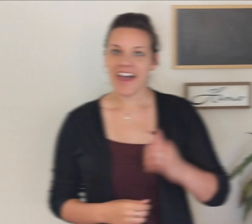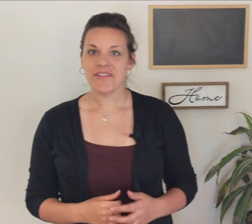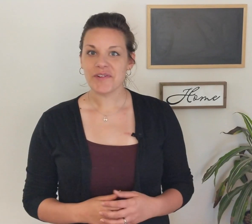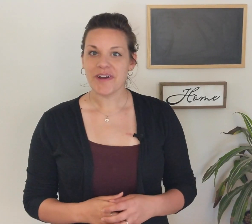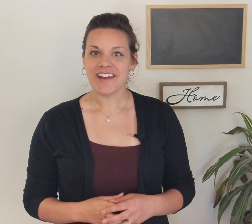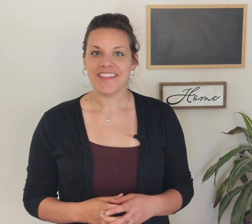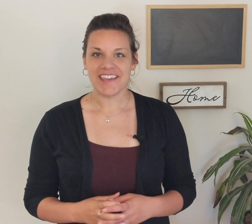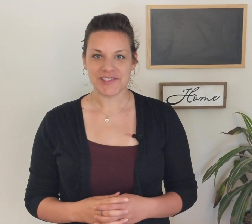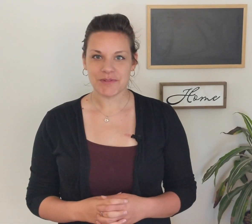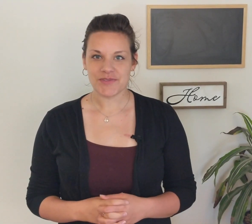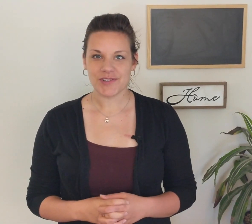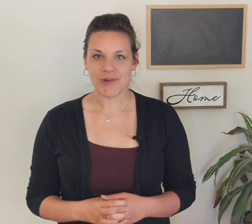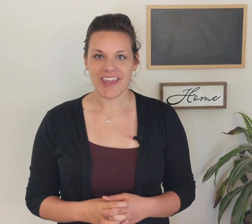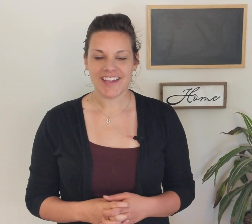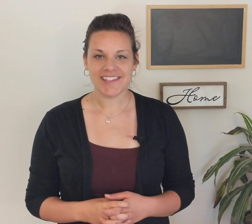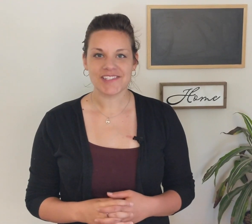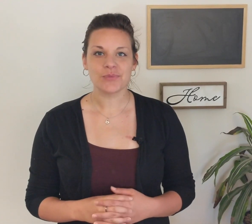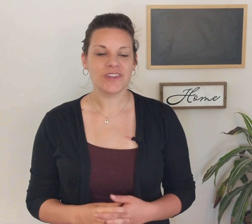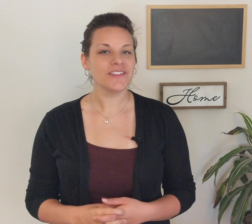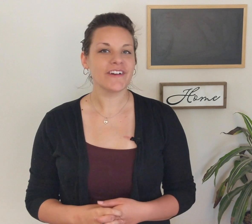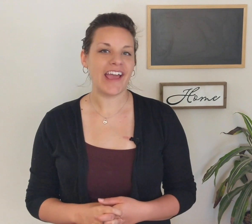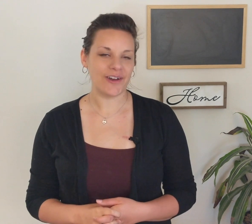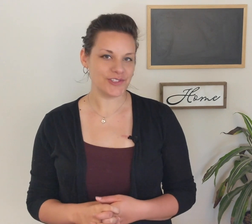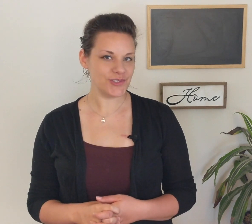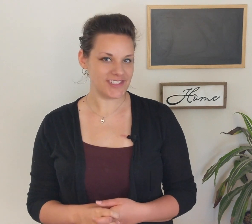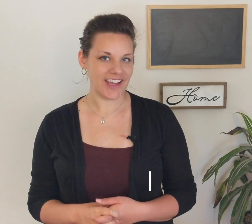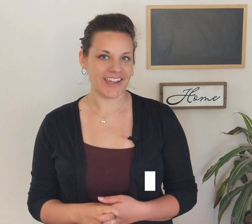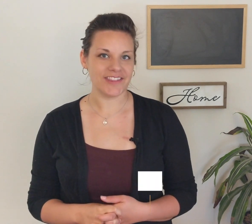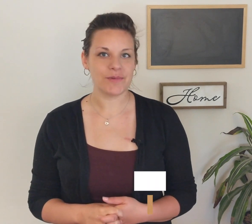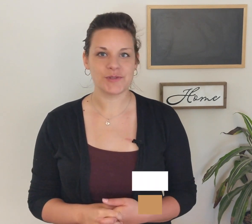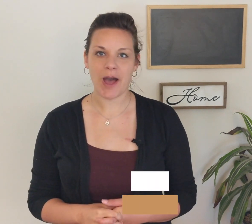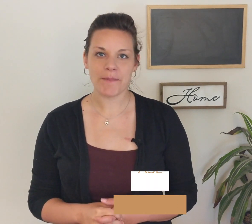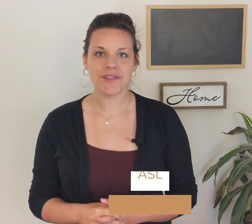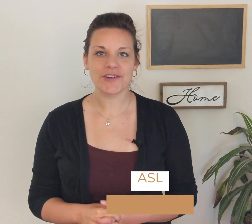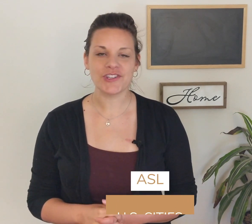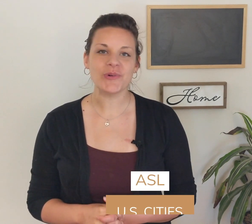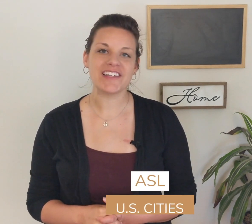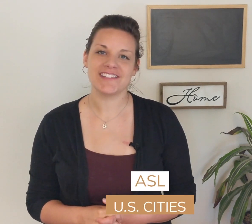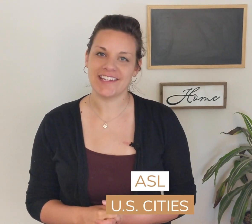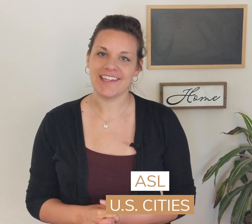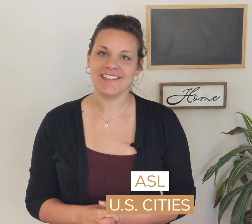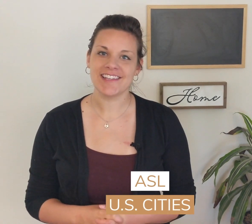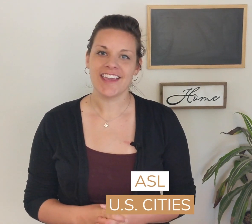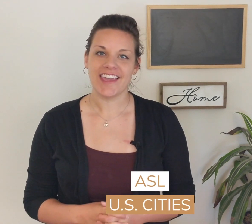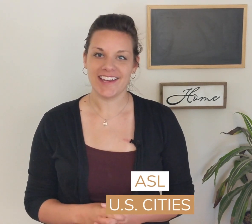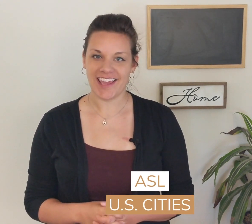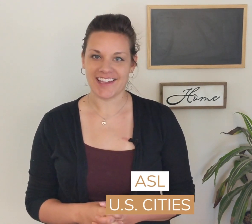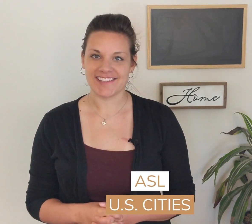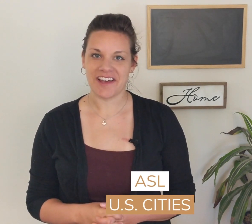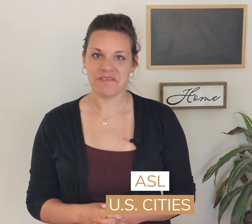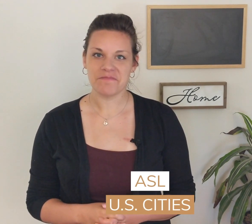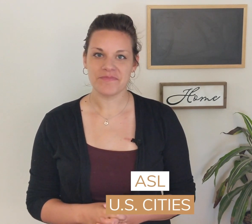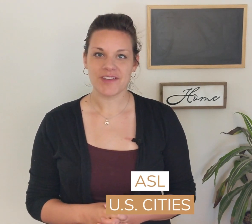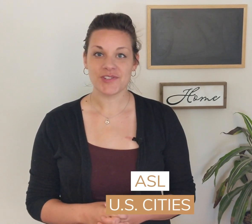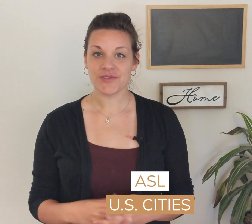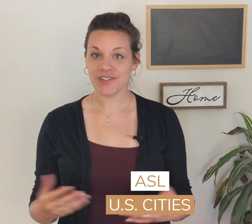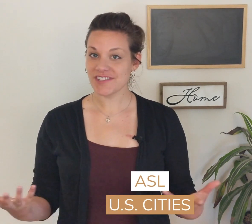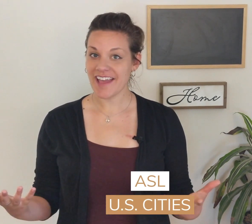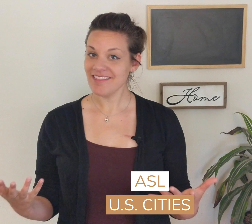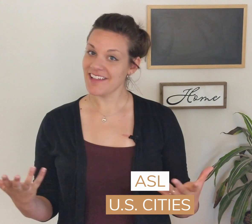Hi everyone, thanks so much for joining us as we learn how to sign the most popular US cities in ASL. So the first sign, let's learn